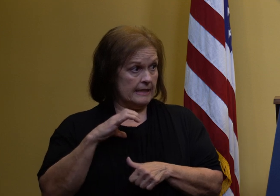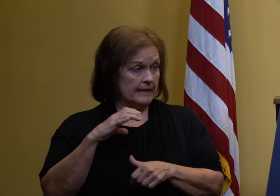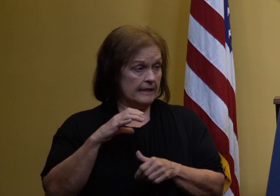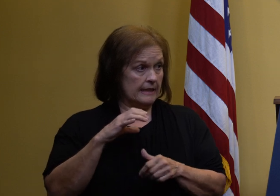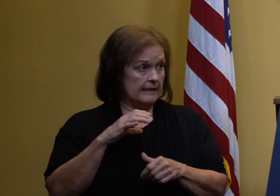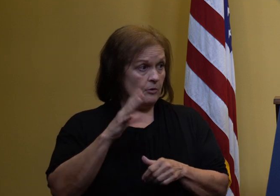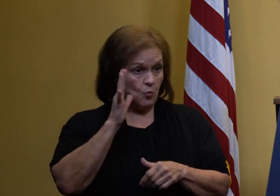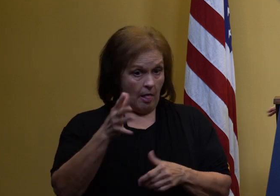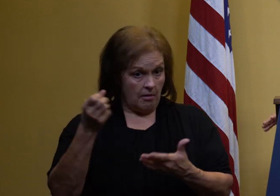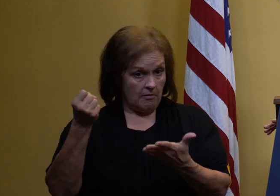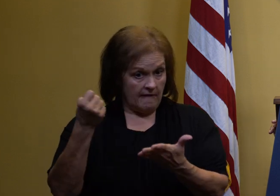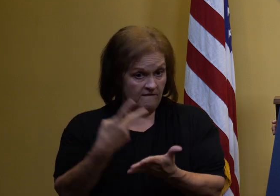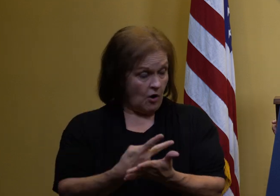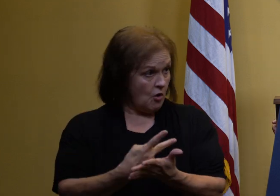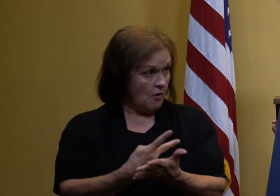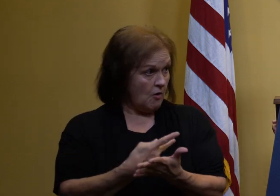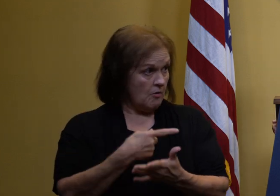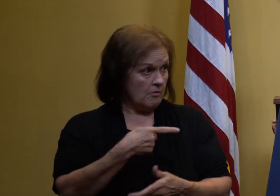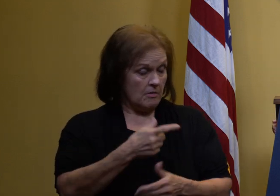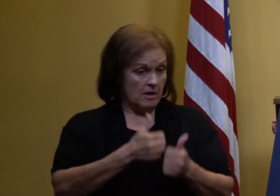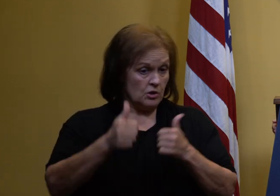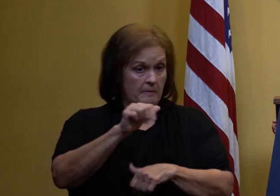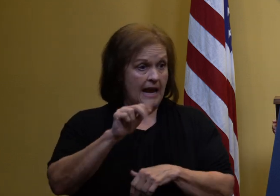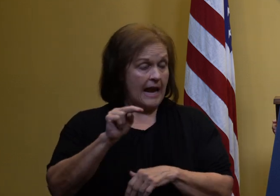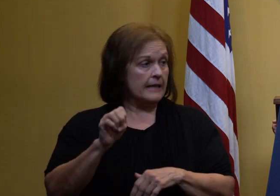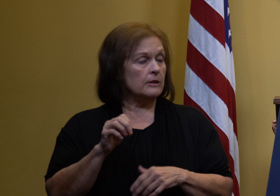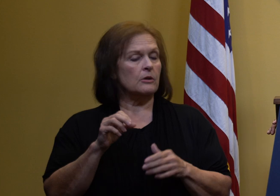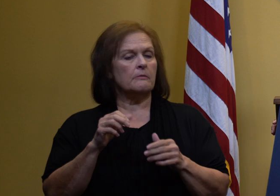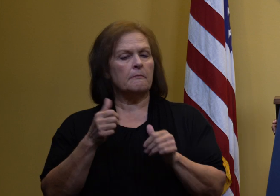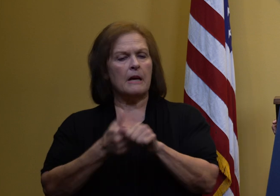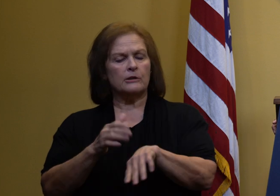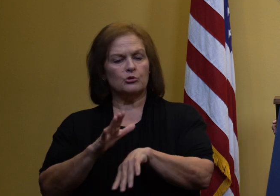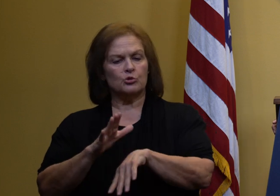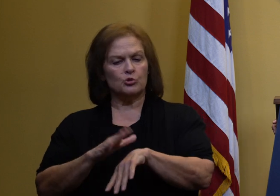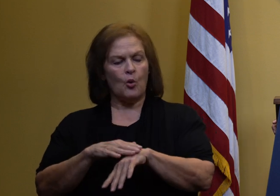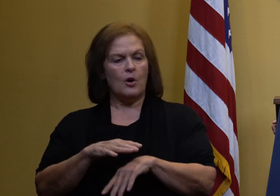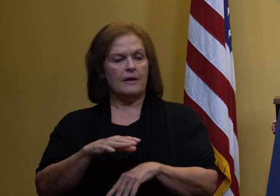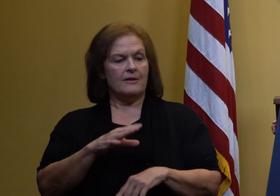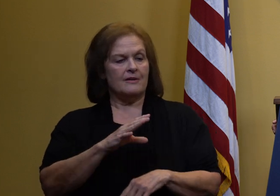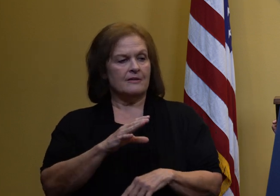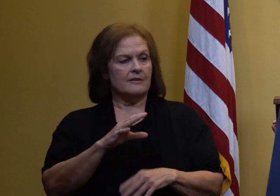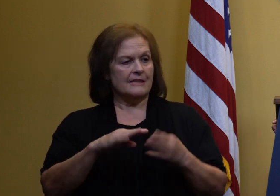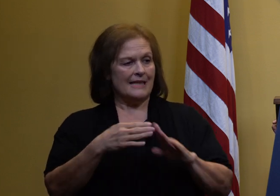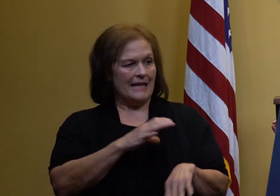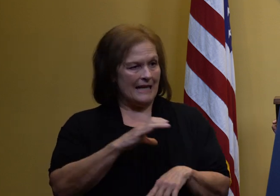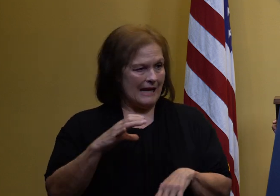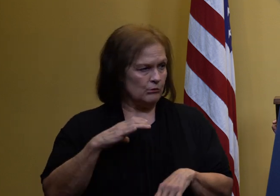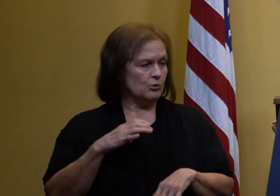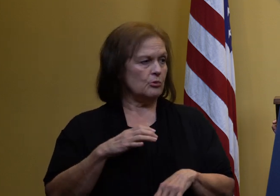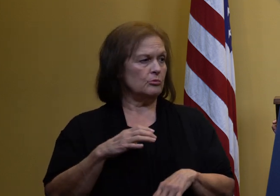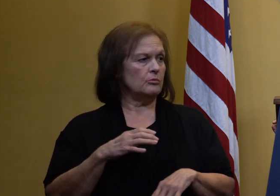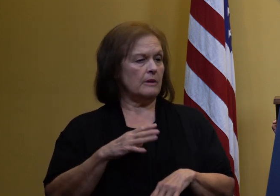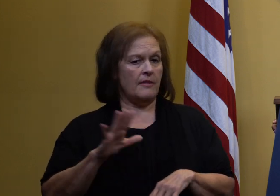Kirkpatrick? Well, based on the city council's actions and even their